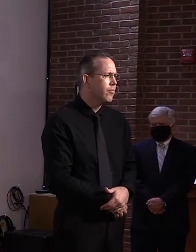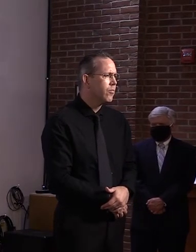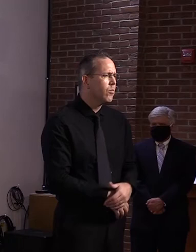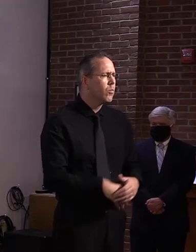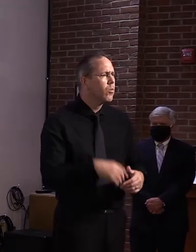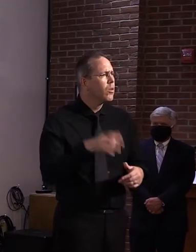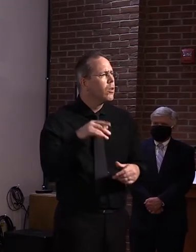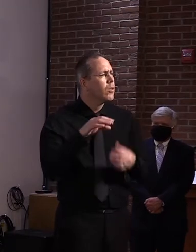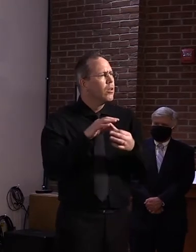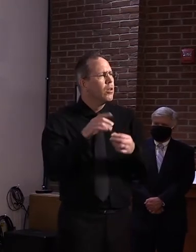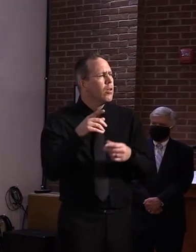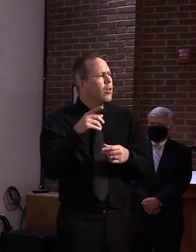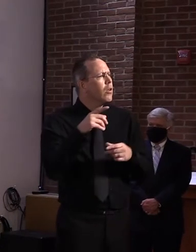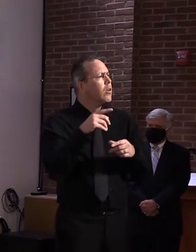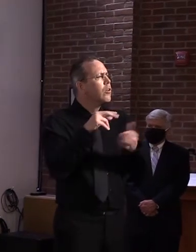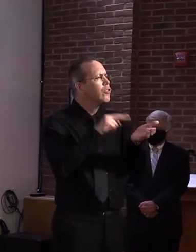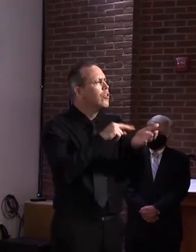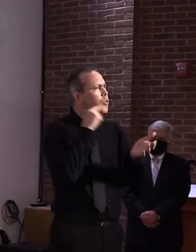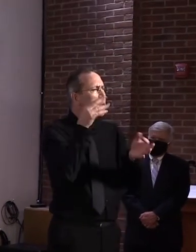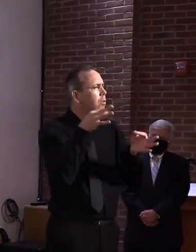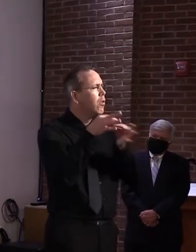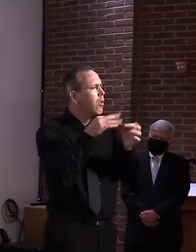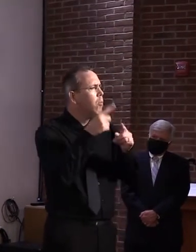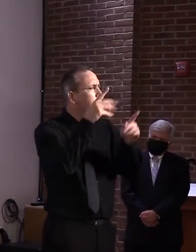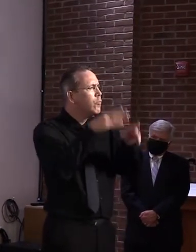That's precisely the reason, to my understanding.